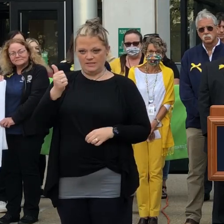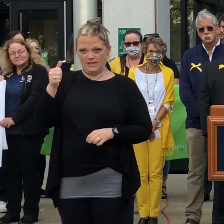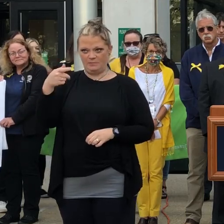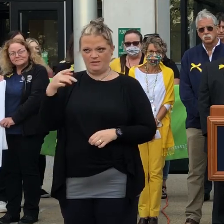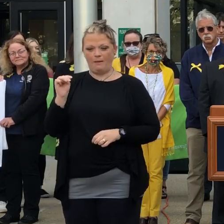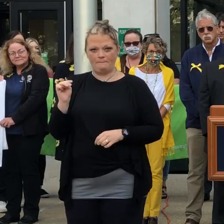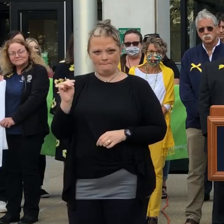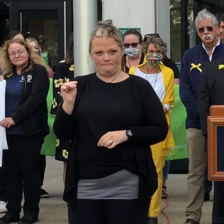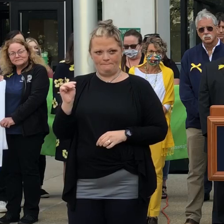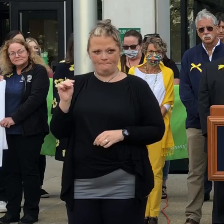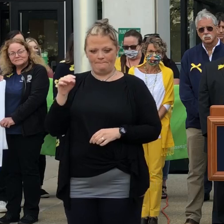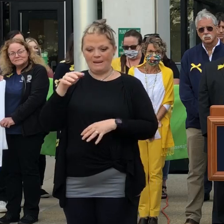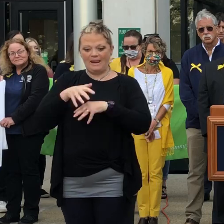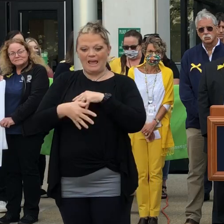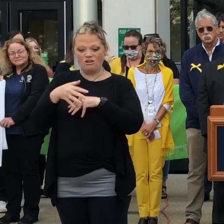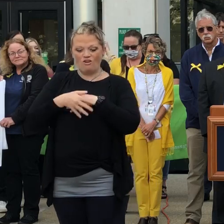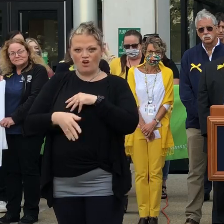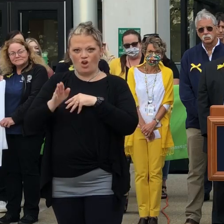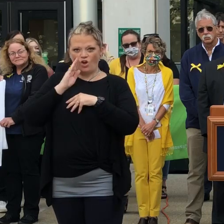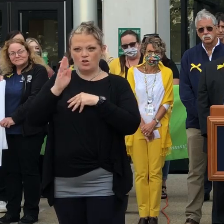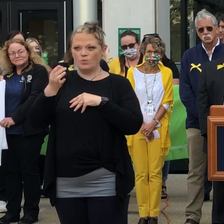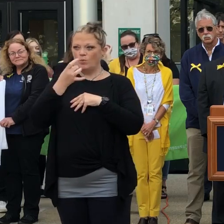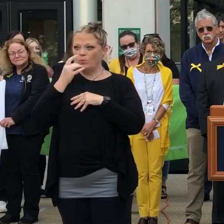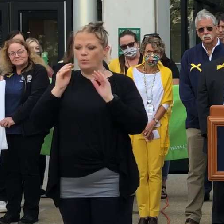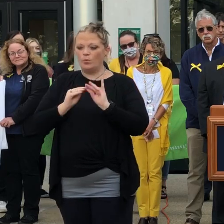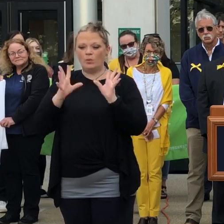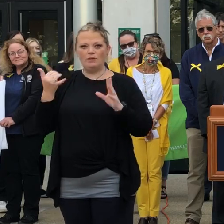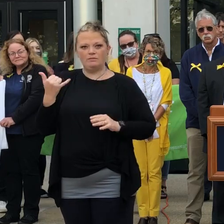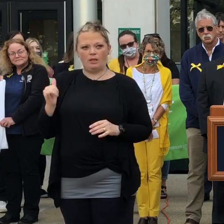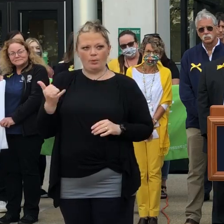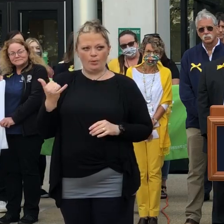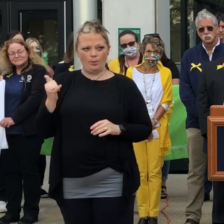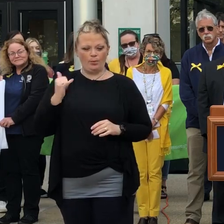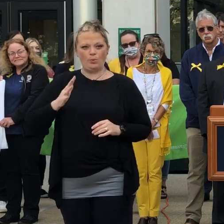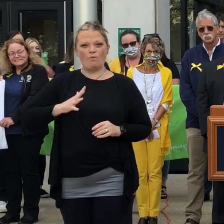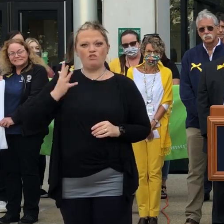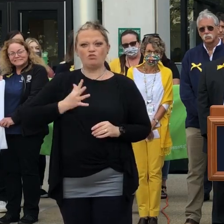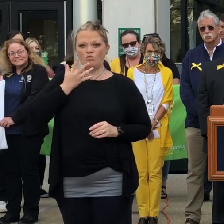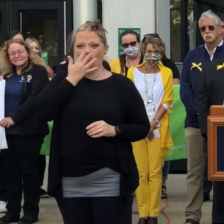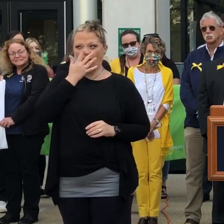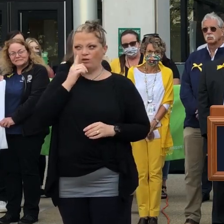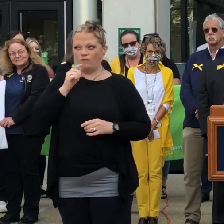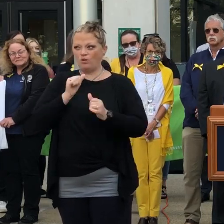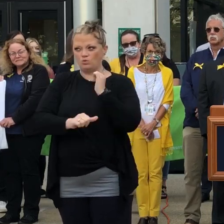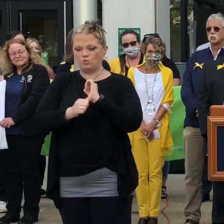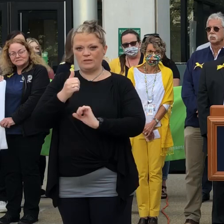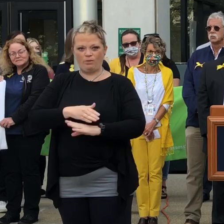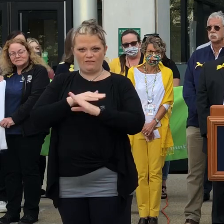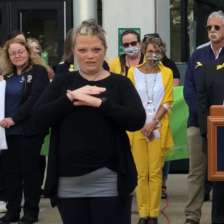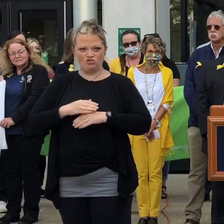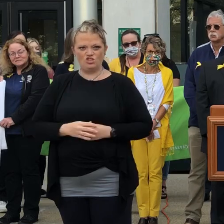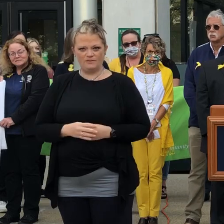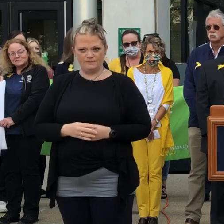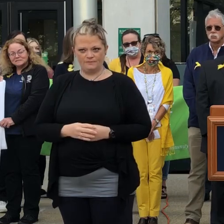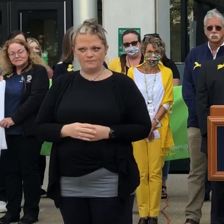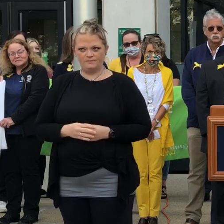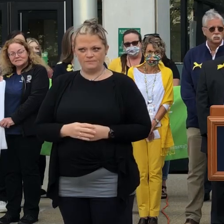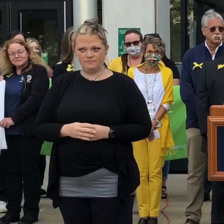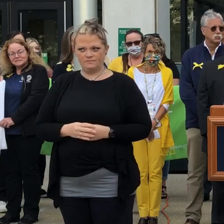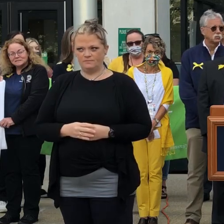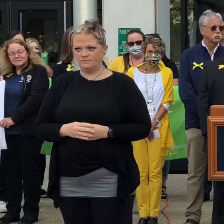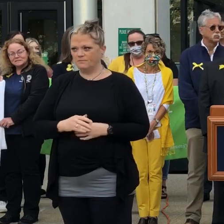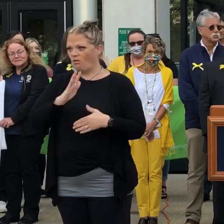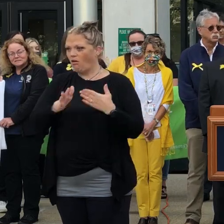p.m., Niagara Falls will be illuminated in yellow, the official color of suicide prevention, and all